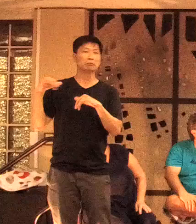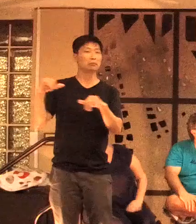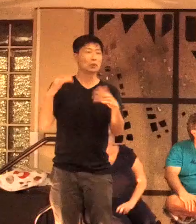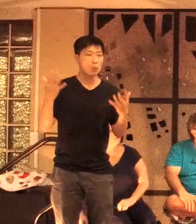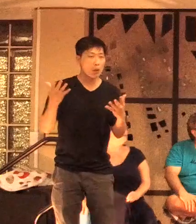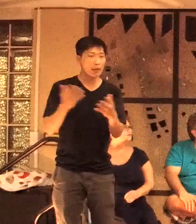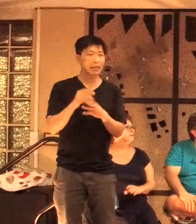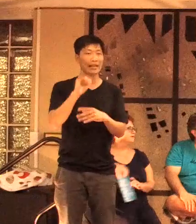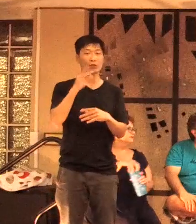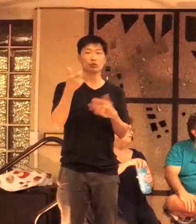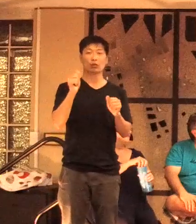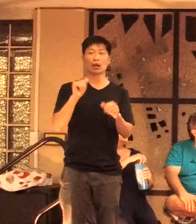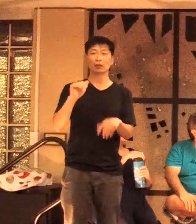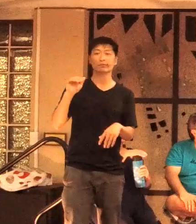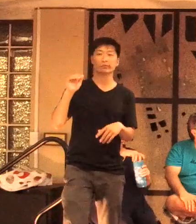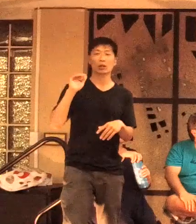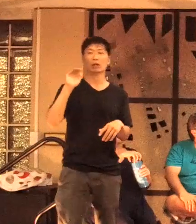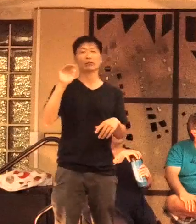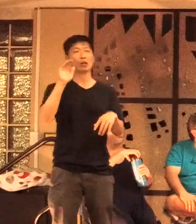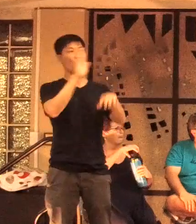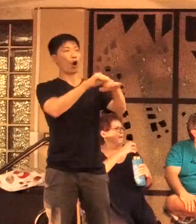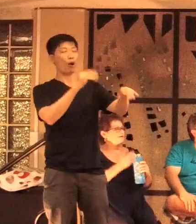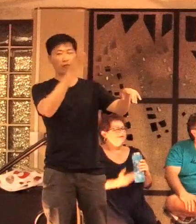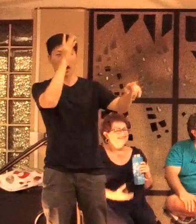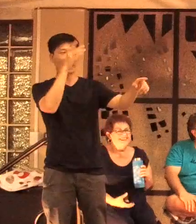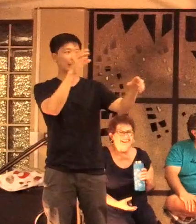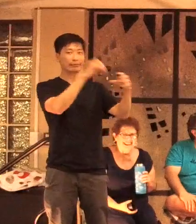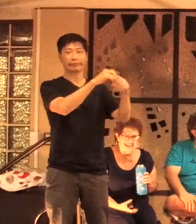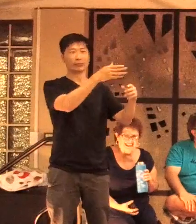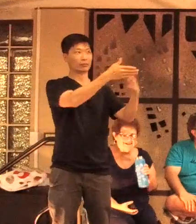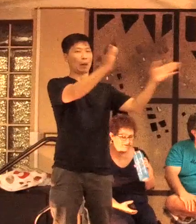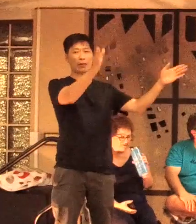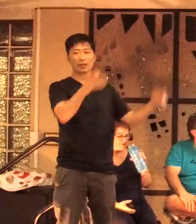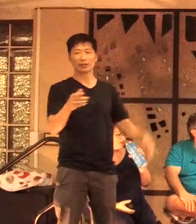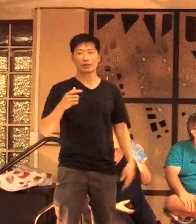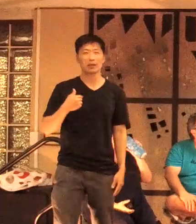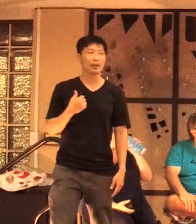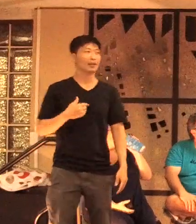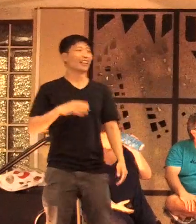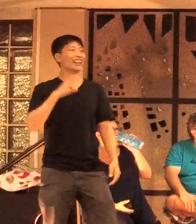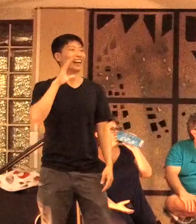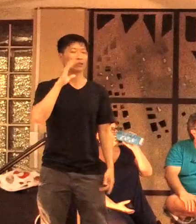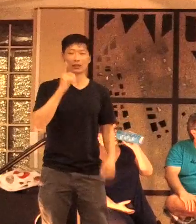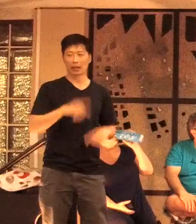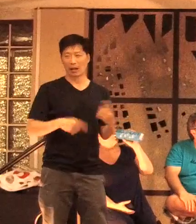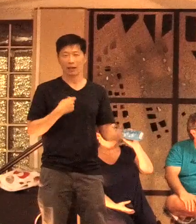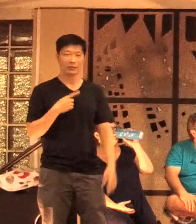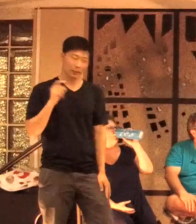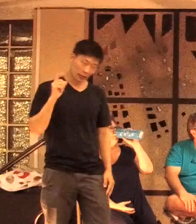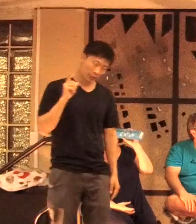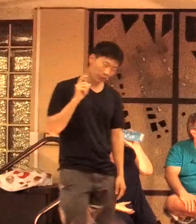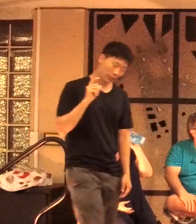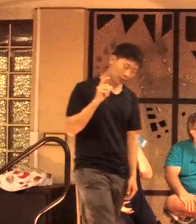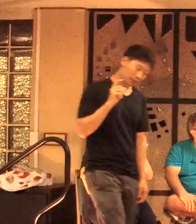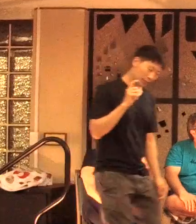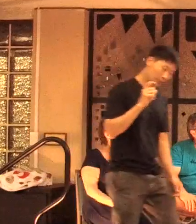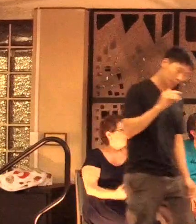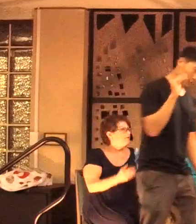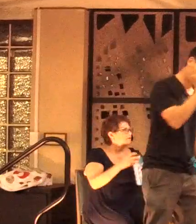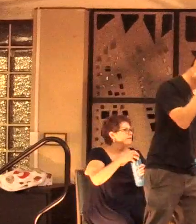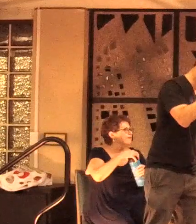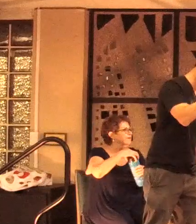if you're trying to call your dad in public and then they don't respond, so you have to walk all the way across the store to tap them and be